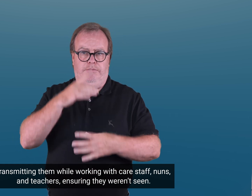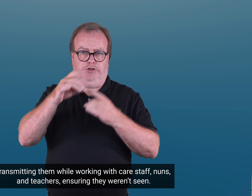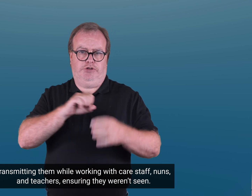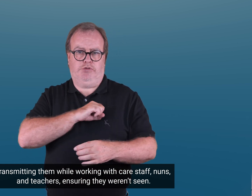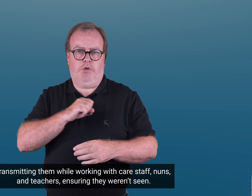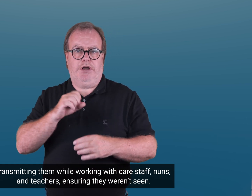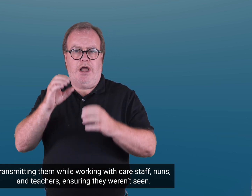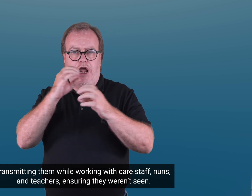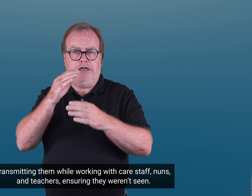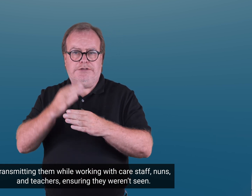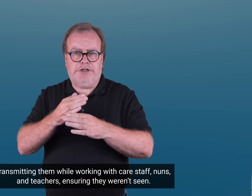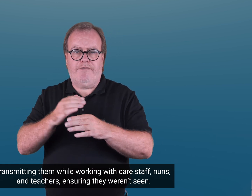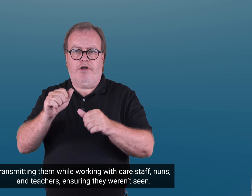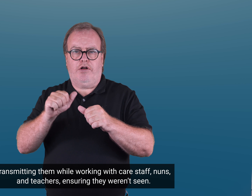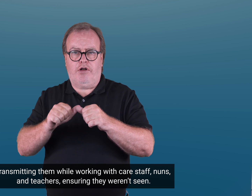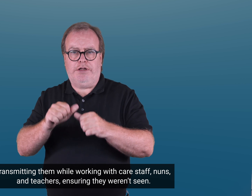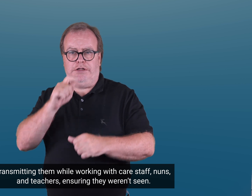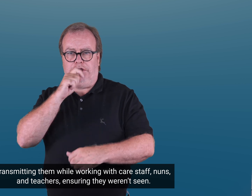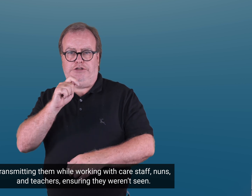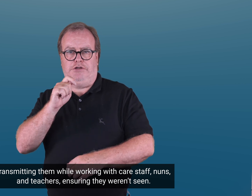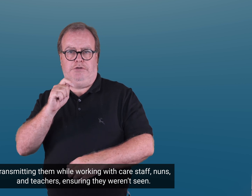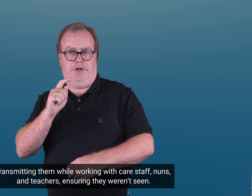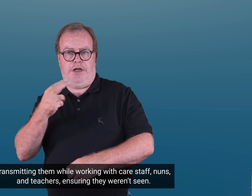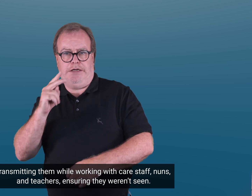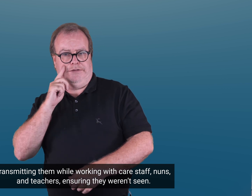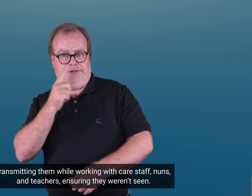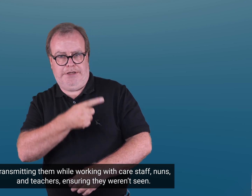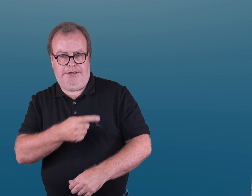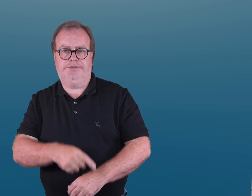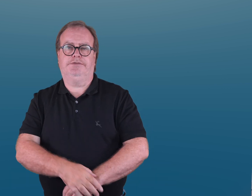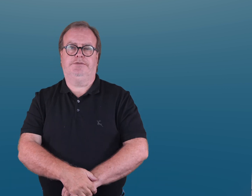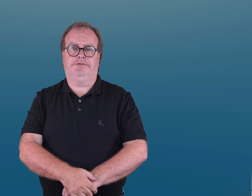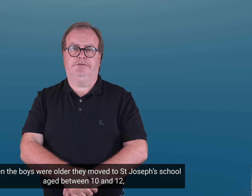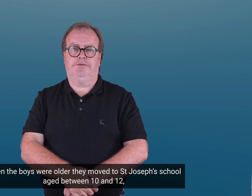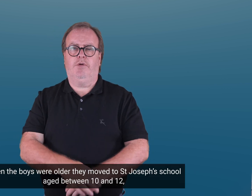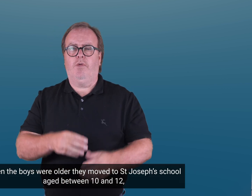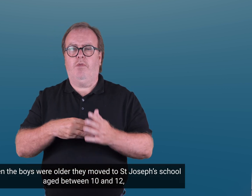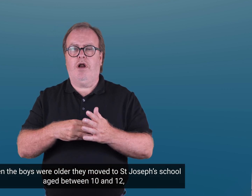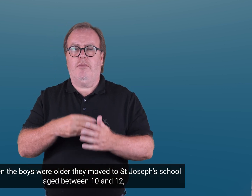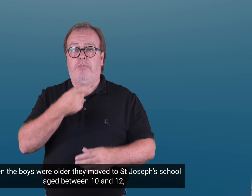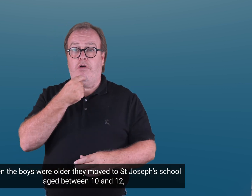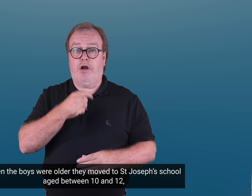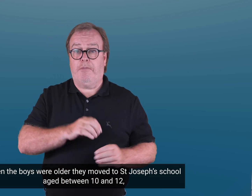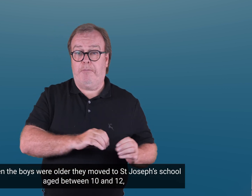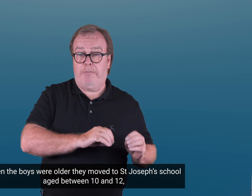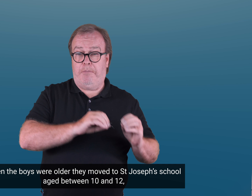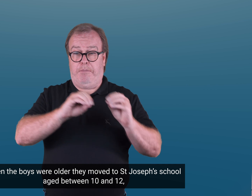care staff, nuns and teachers, ensuring they weren't seen. When the boys were older, they moved to St. Joseph's